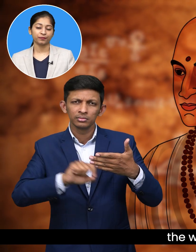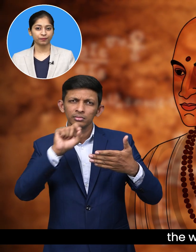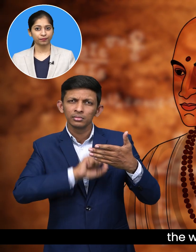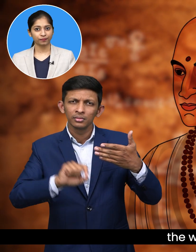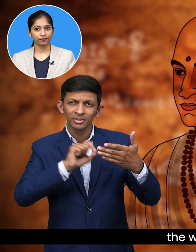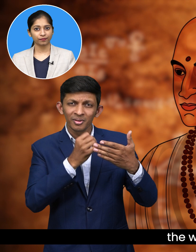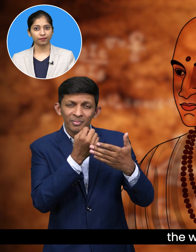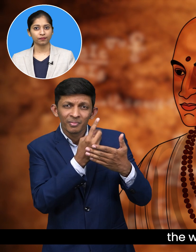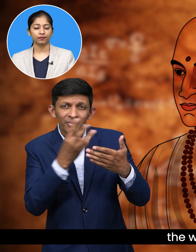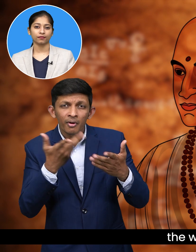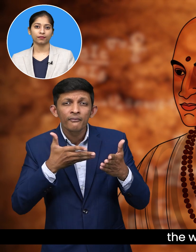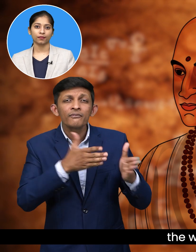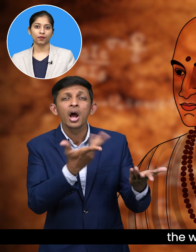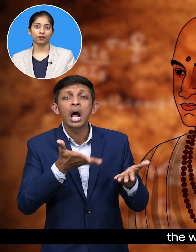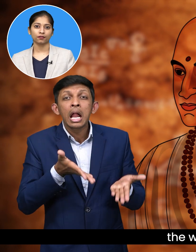today.